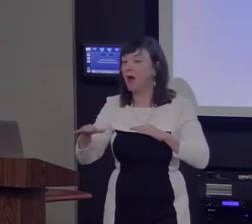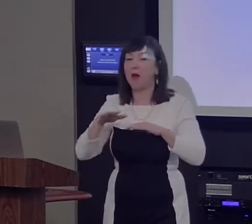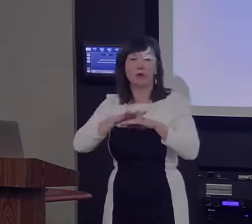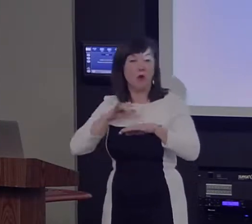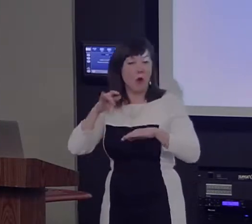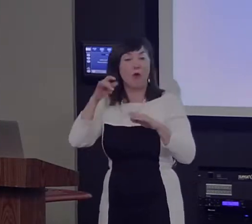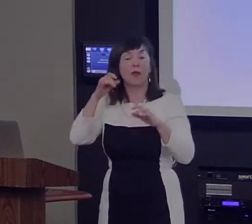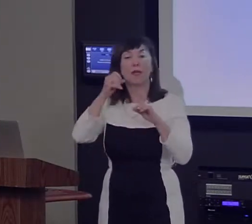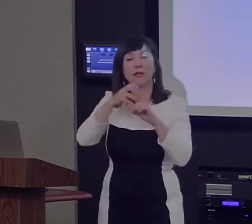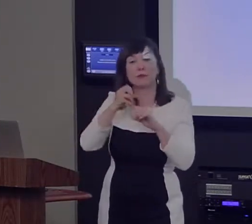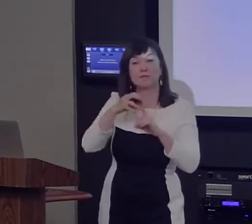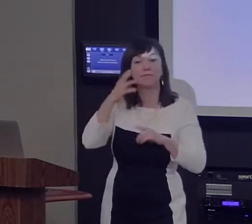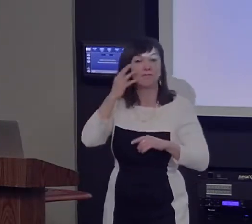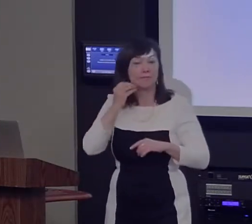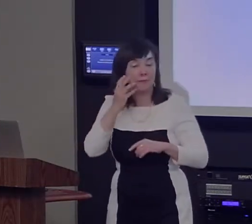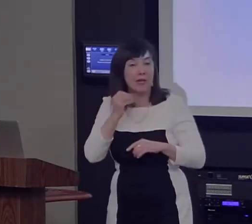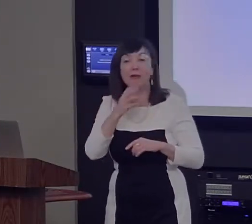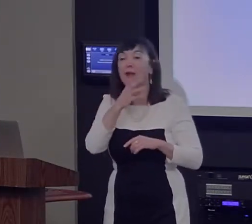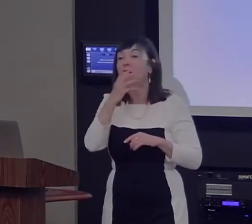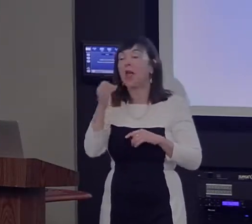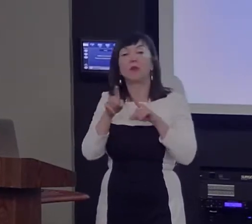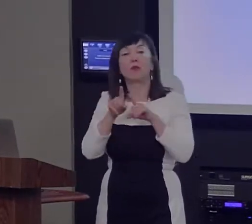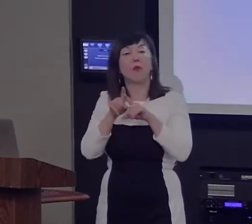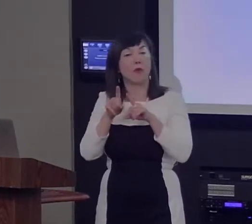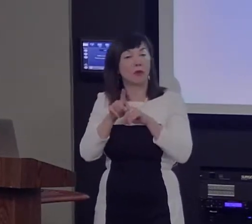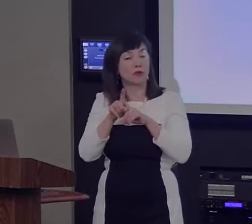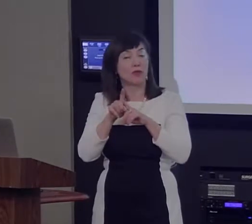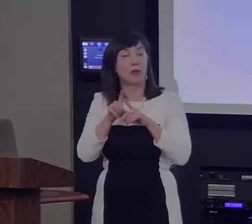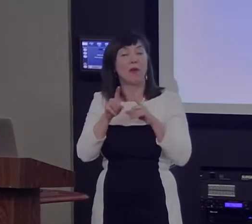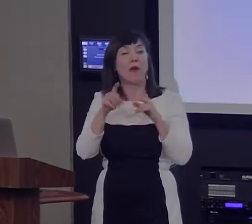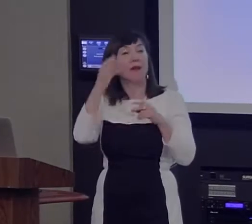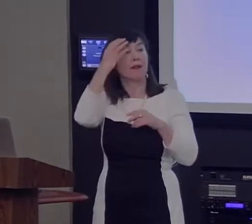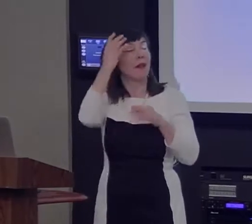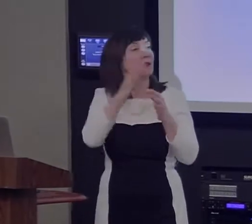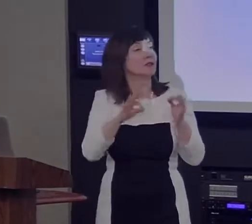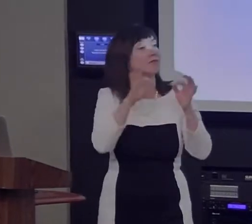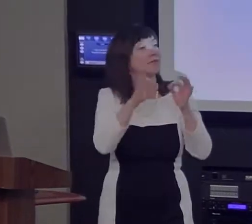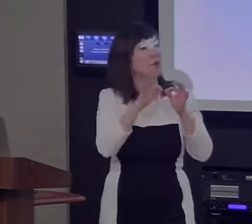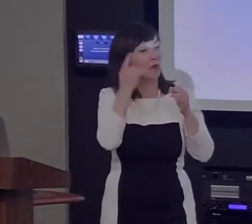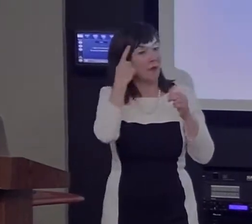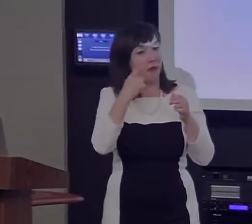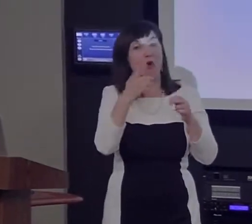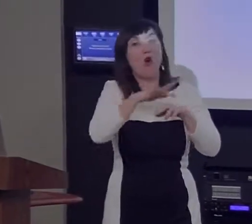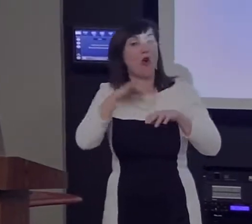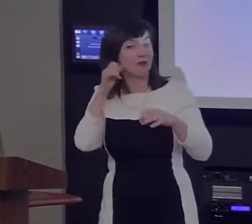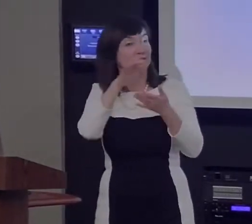how, as humans, they develop given early exposure and experience.